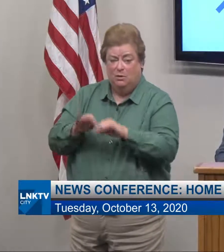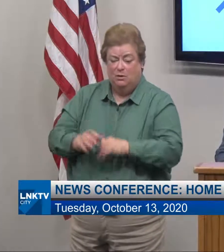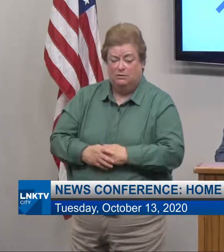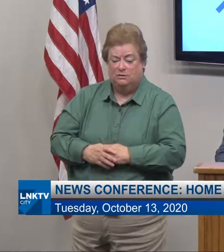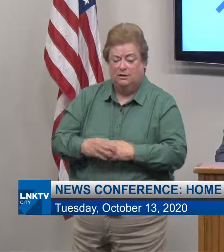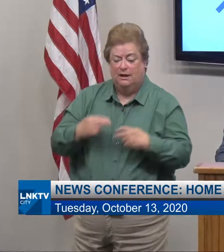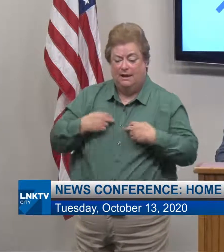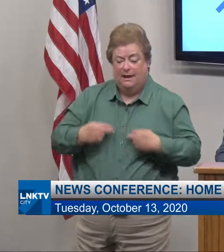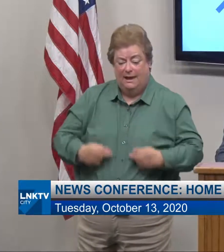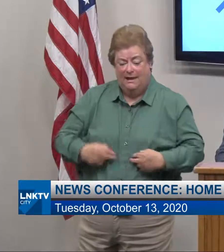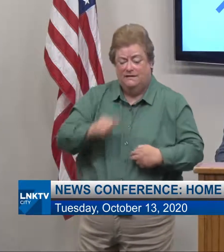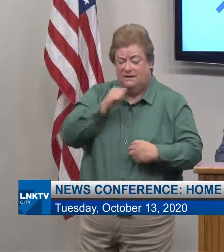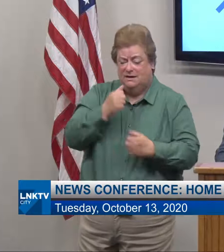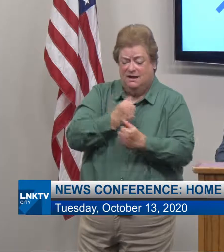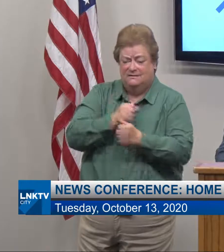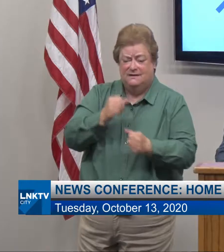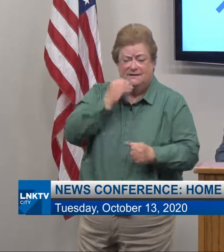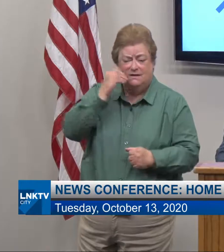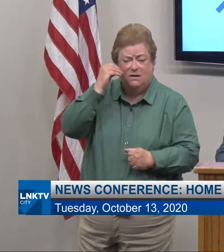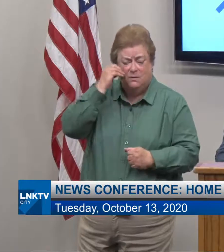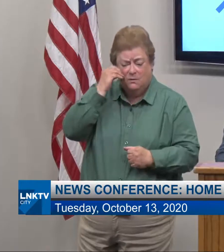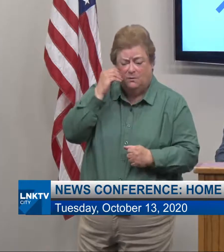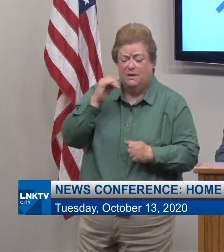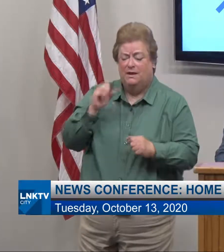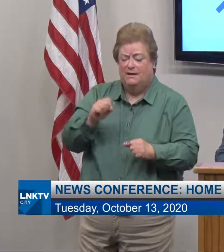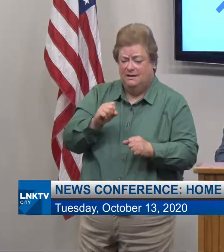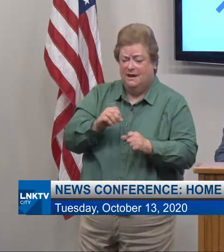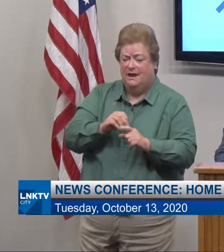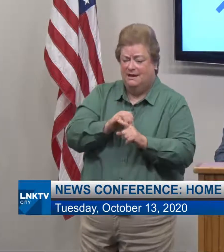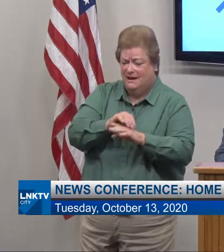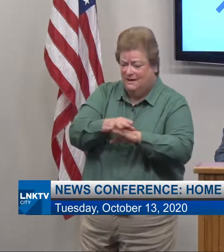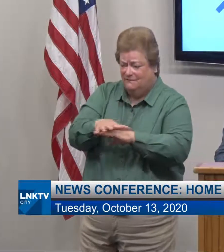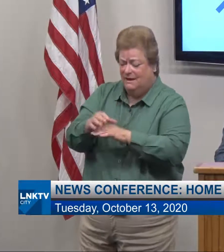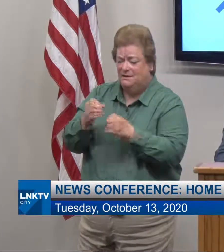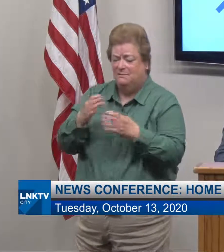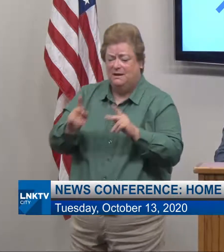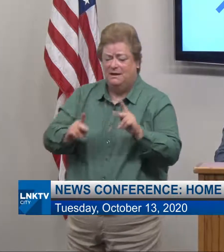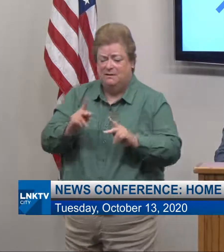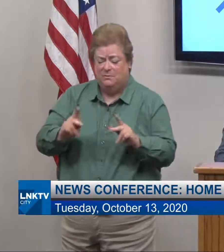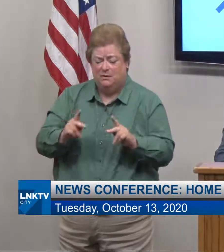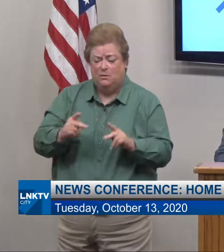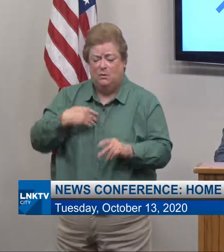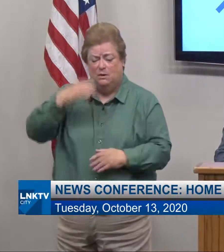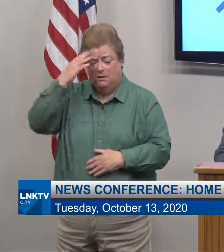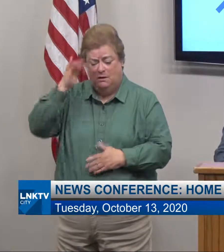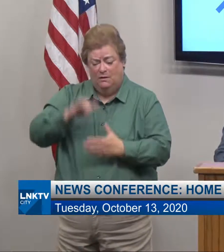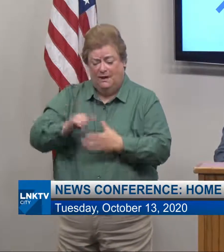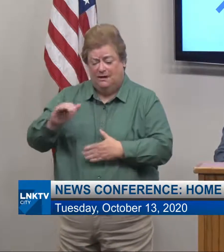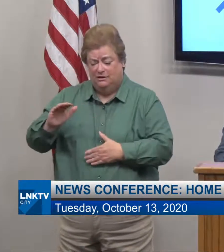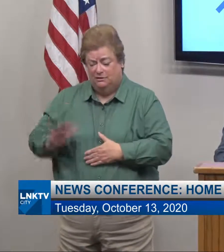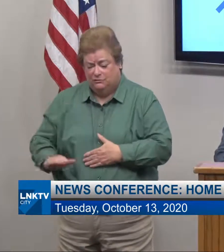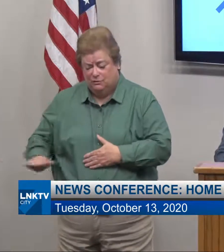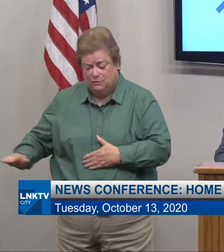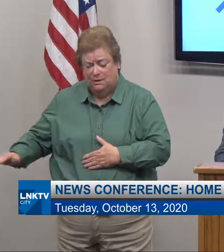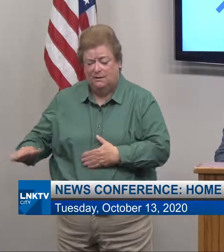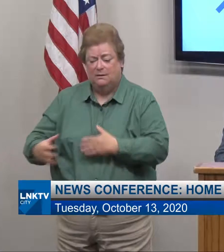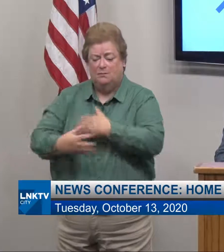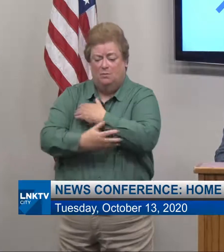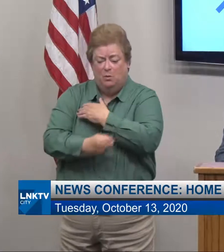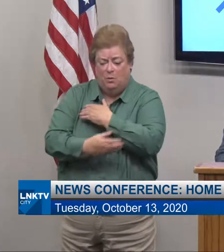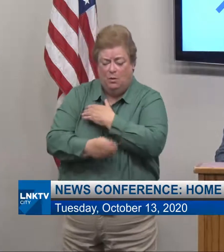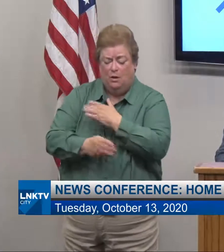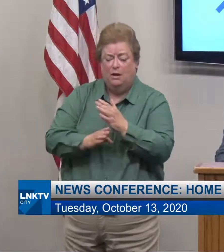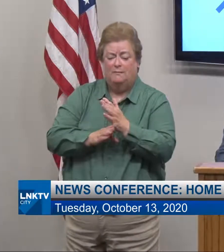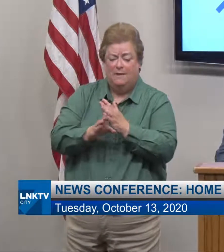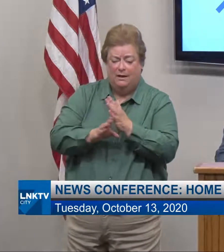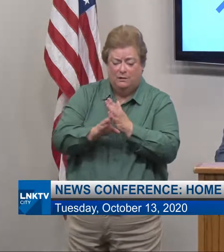and unsafe housing affects millions of people from all walks of life, we know that children, the poor, minorities, and people